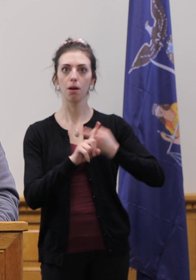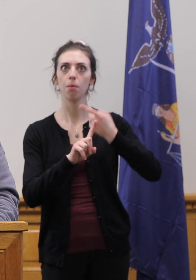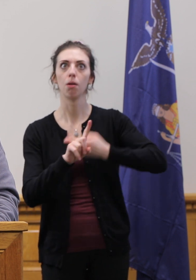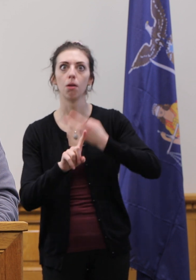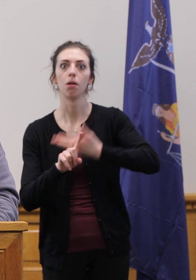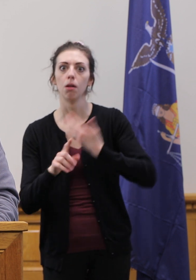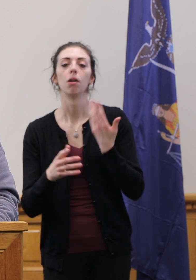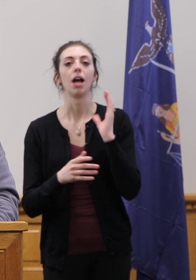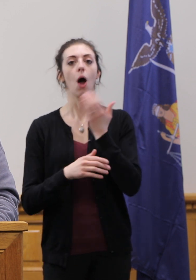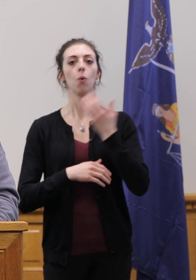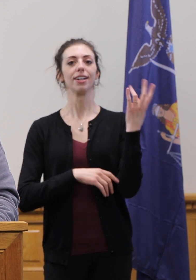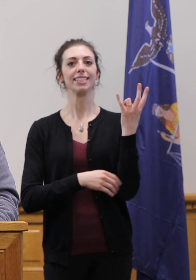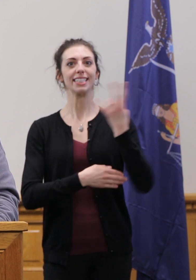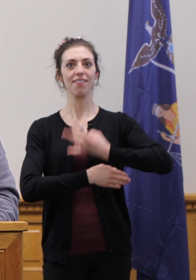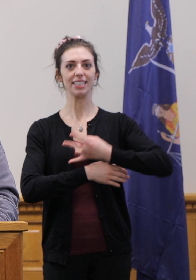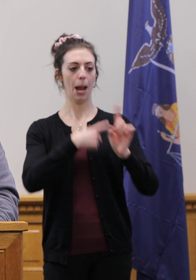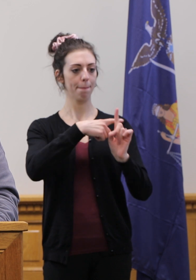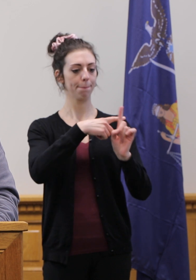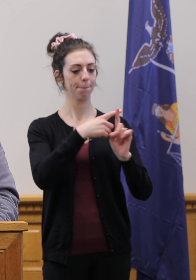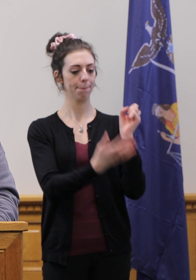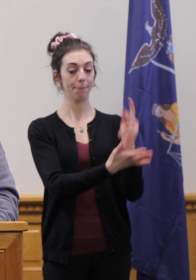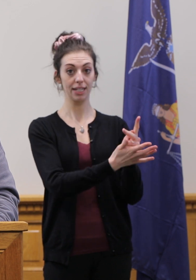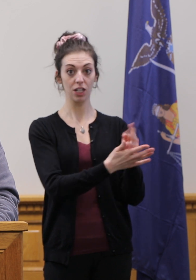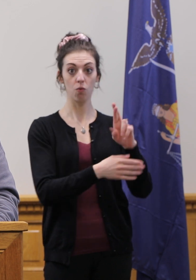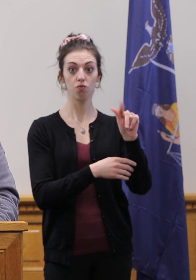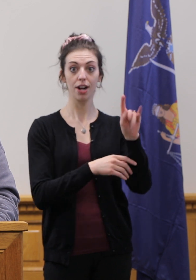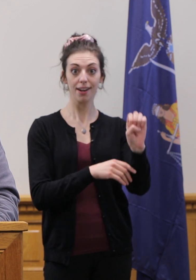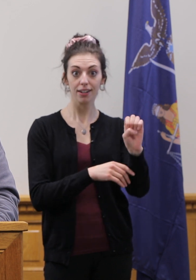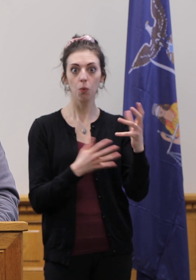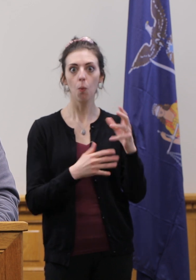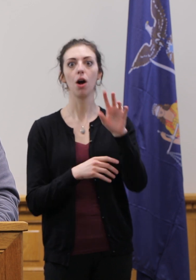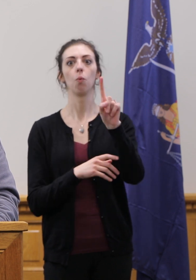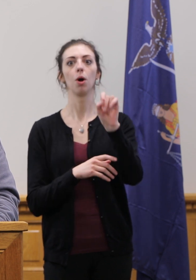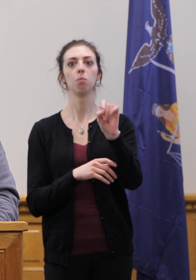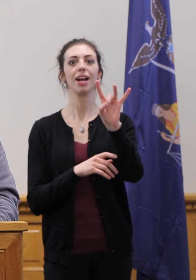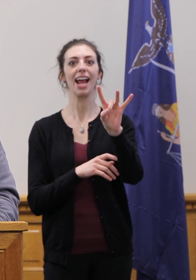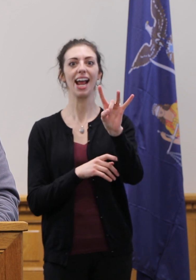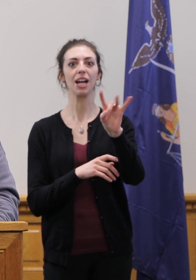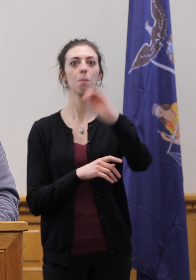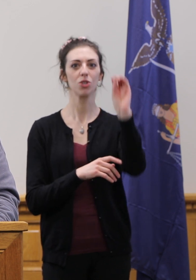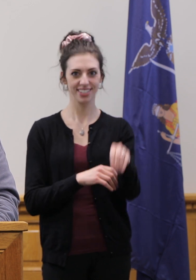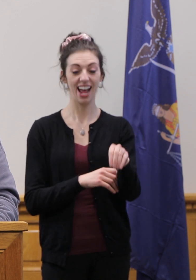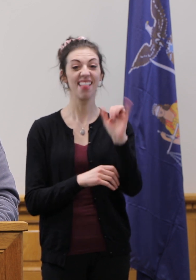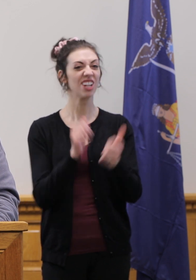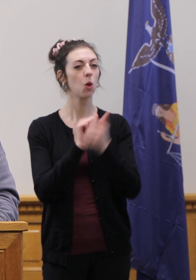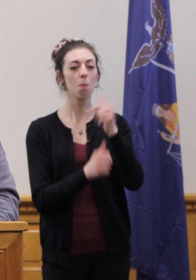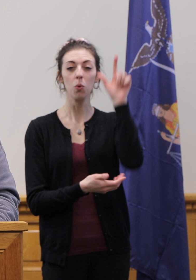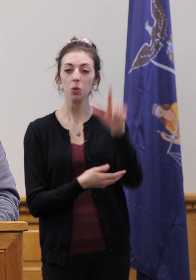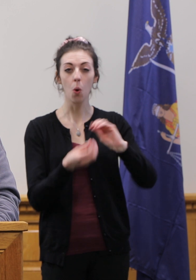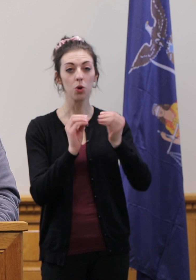7-day positivity rate for COVID testing is 1.8%. That is the lowest that has been since the beginning of